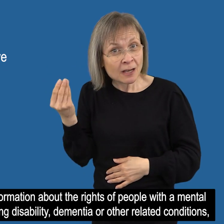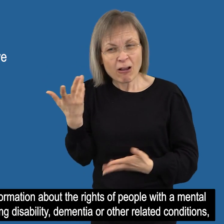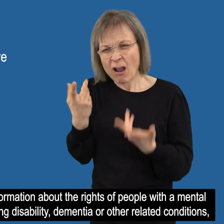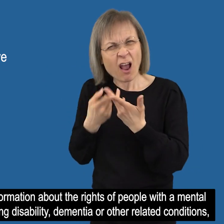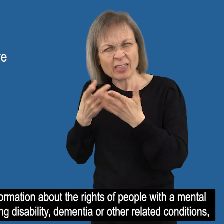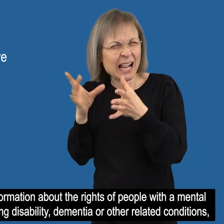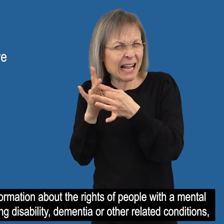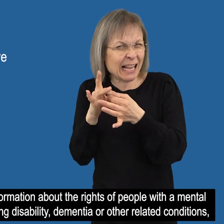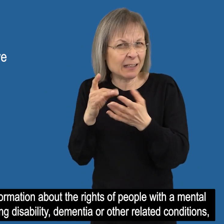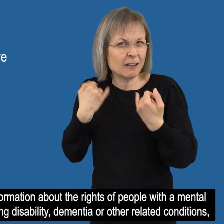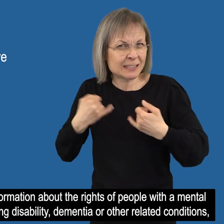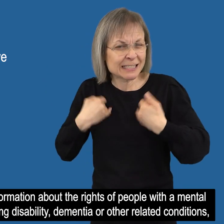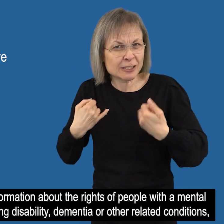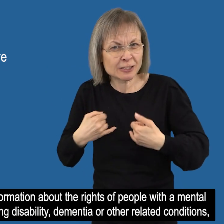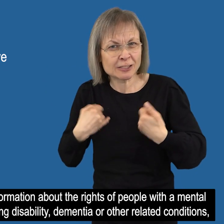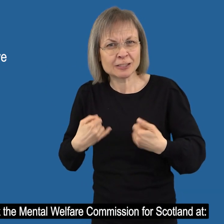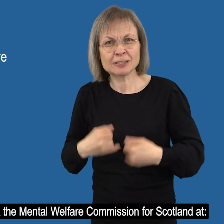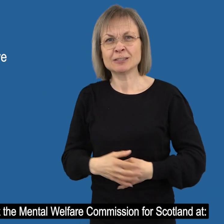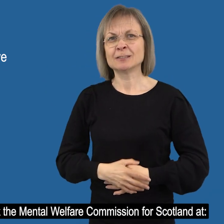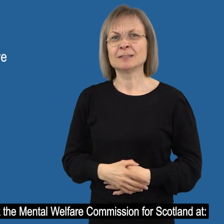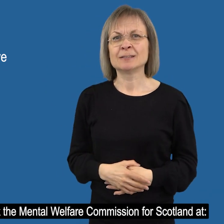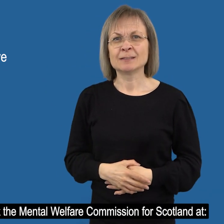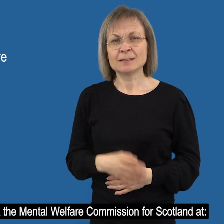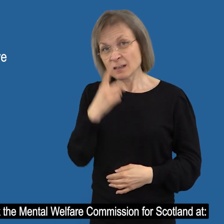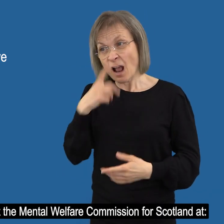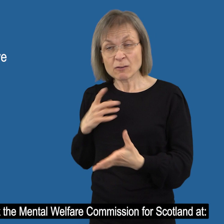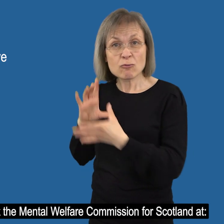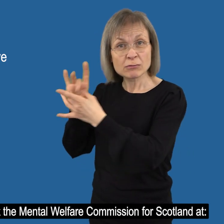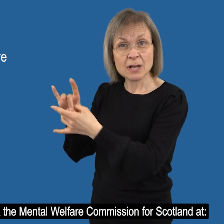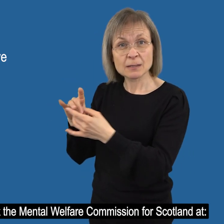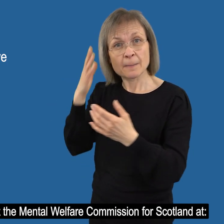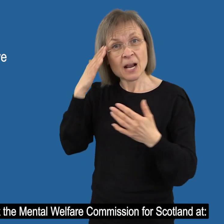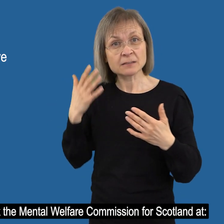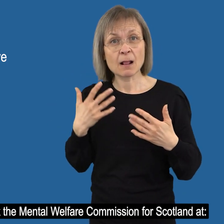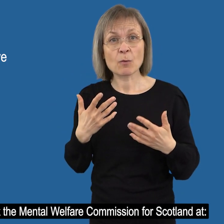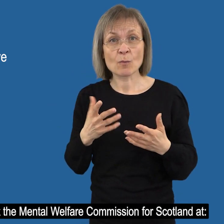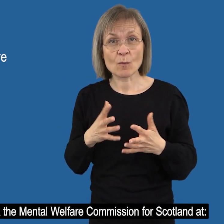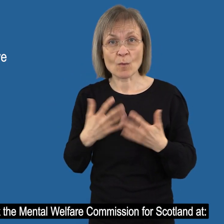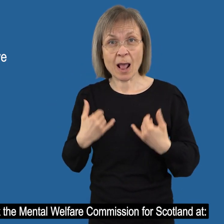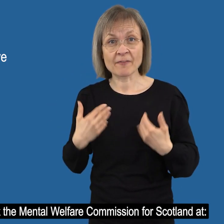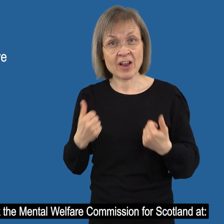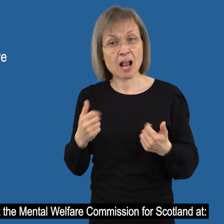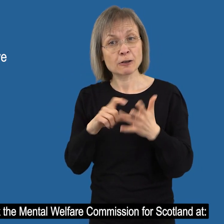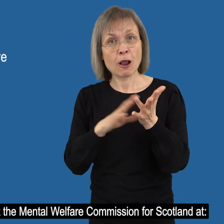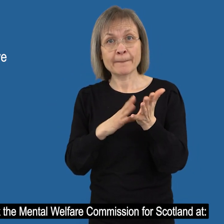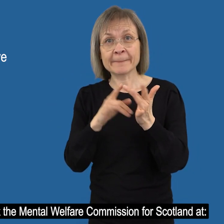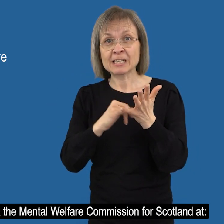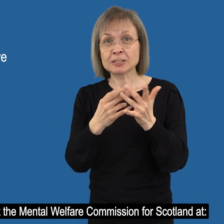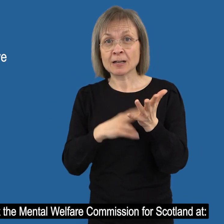related conditions, I can contact the Mental Welfare Commission for Scotland at Thistle House, 91